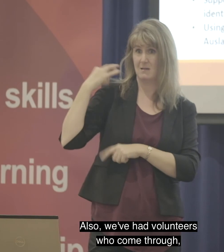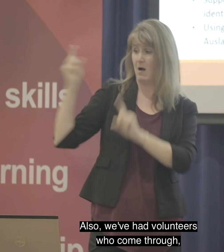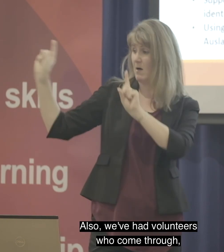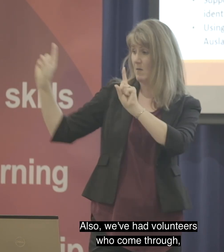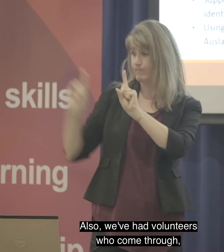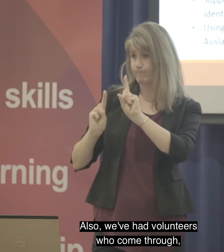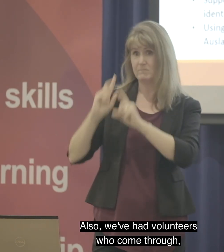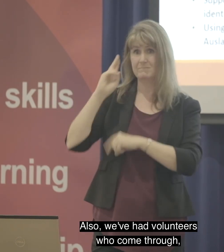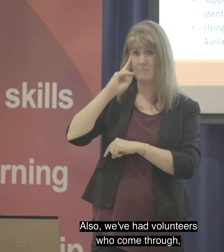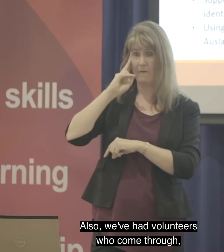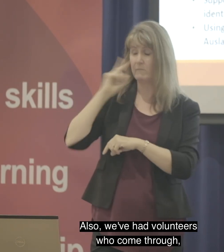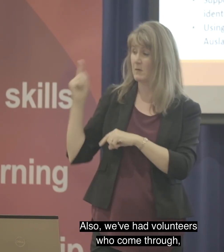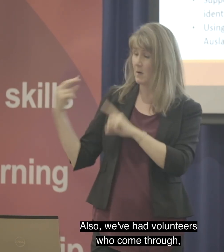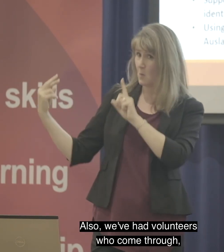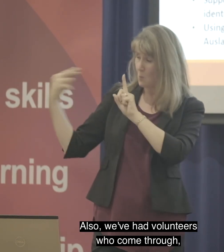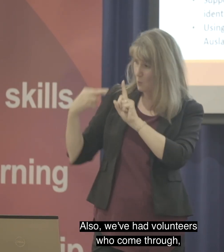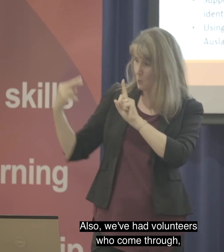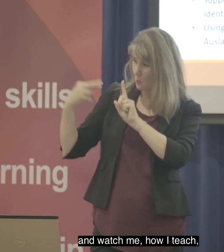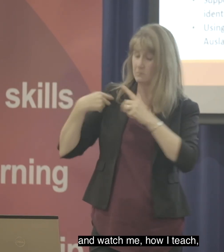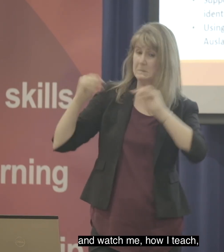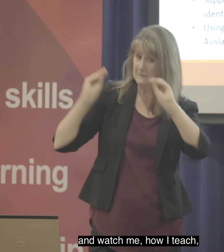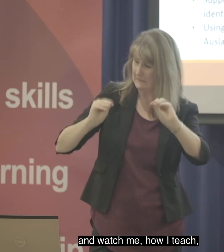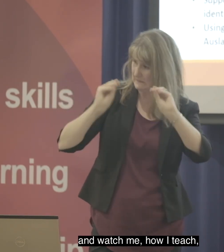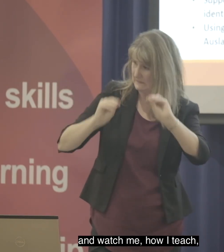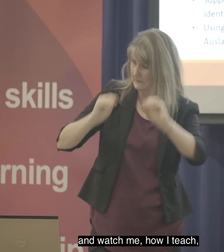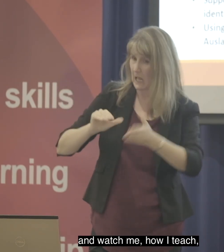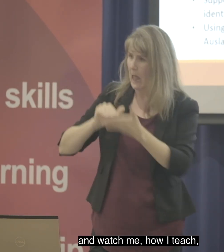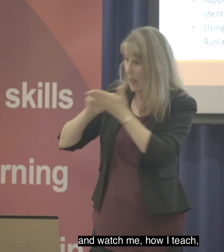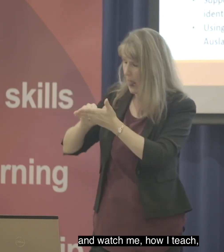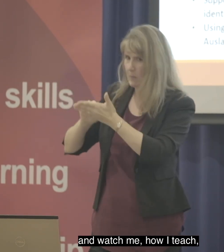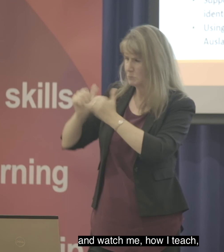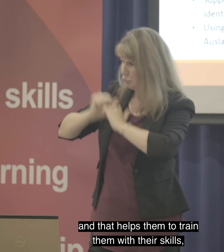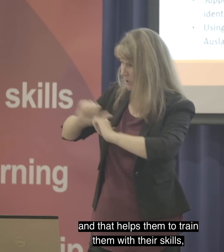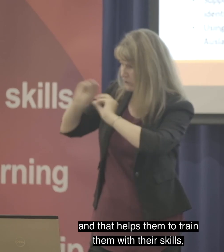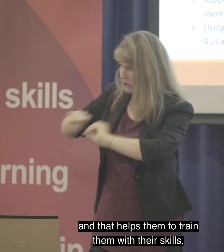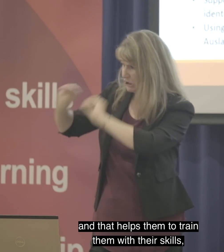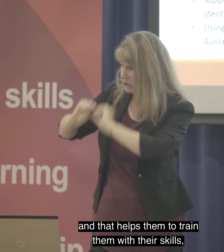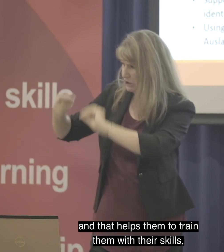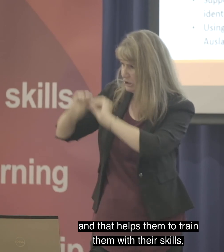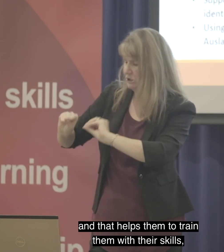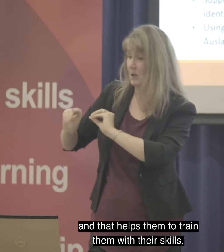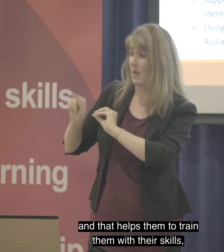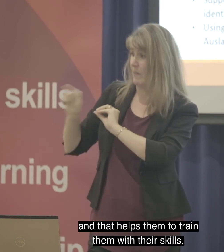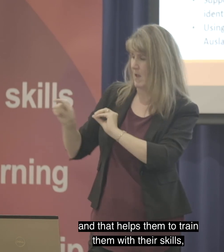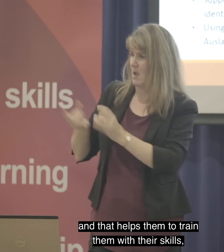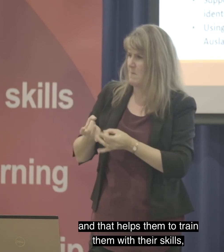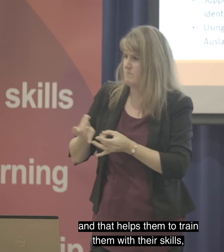Also, we've had like volunteers who come through and watch me how I teach, and that helps them to train them with